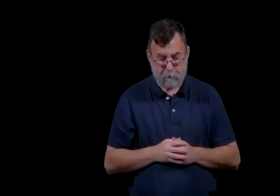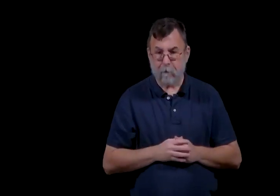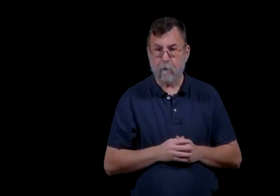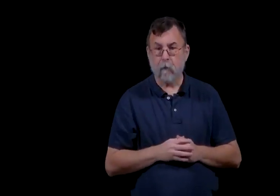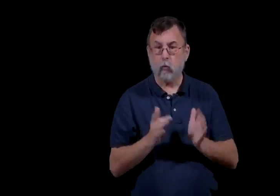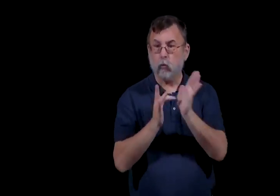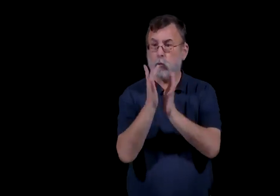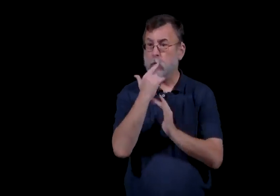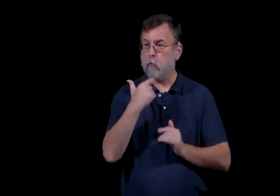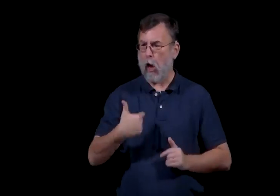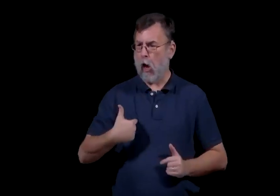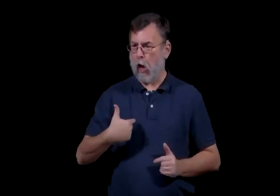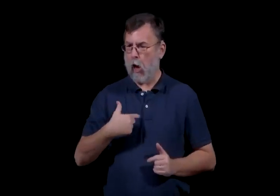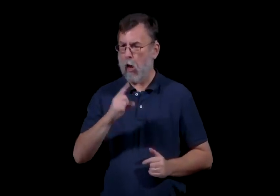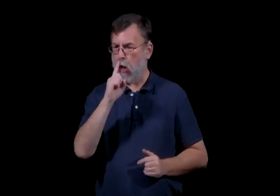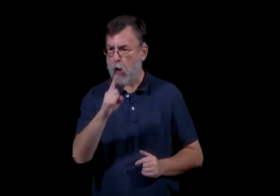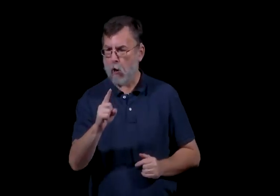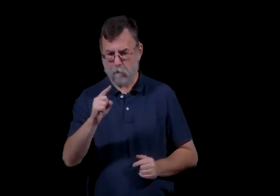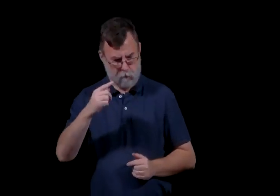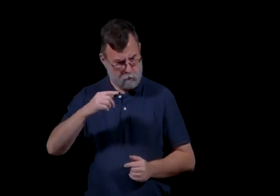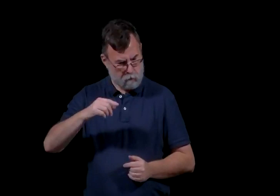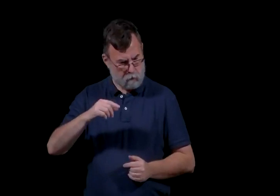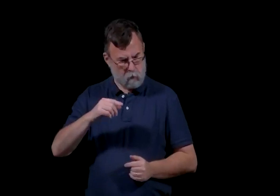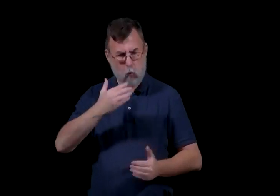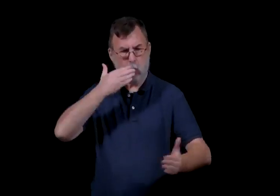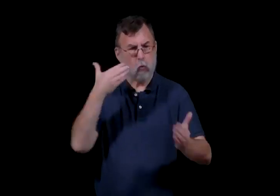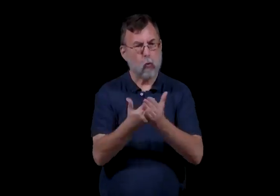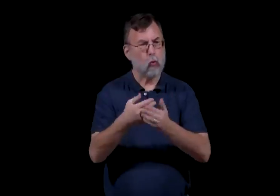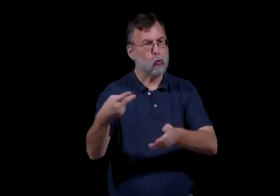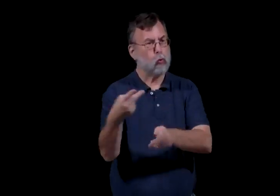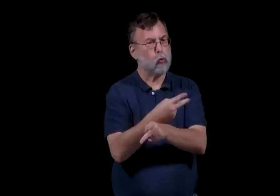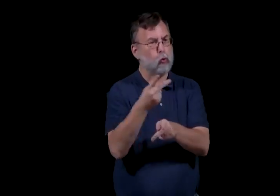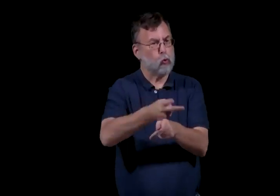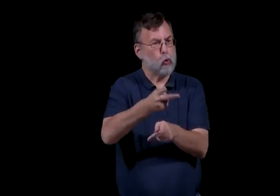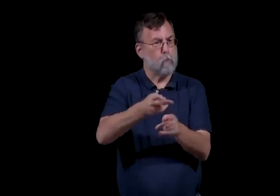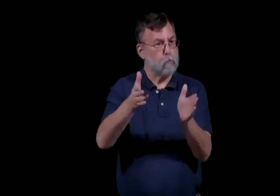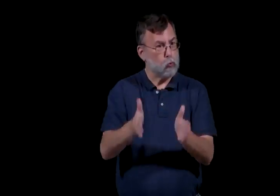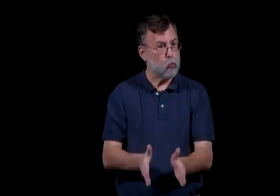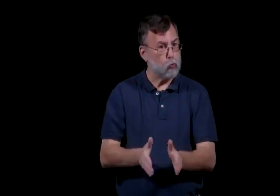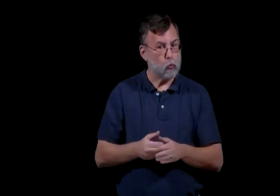And the next part says, Jesus says, I am the good shepherd.